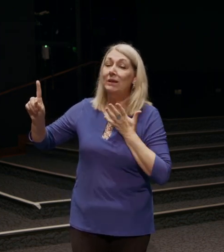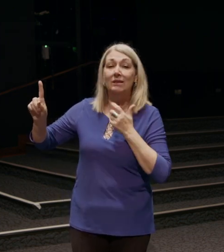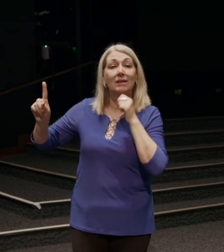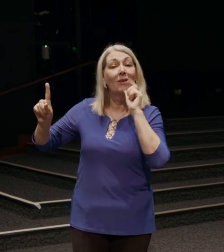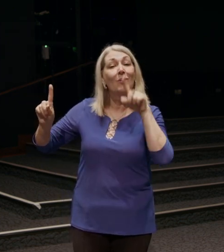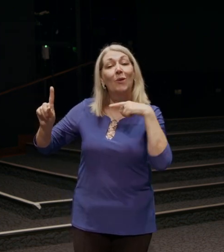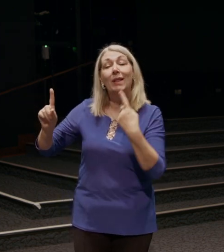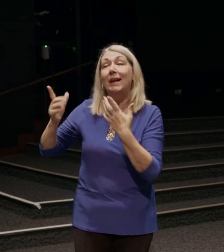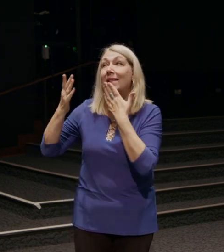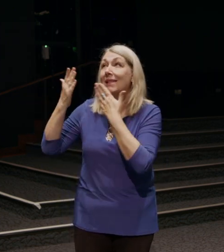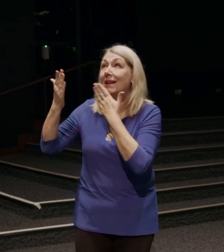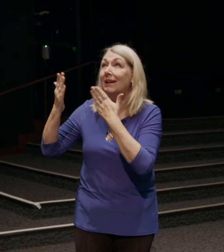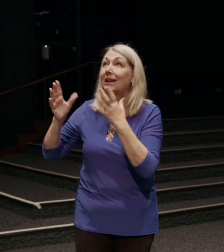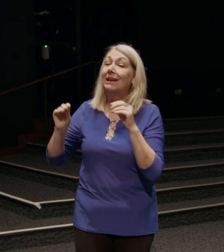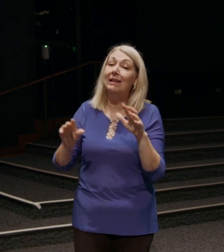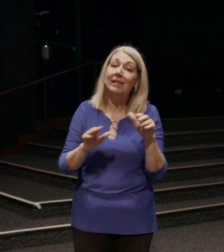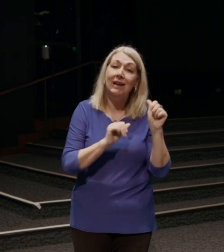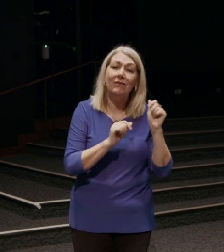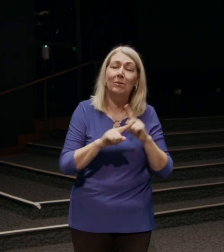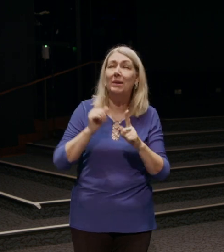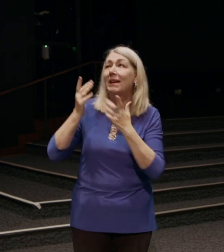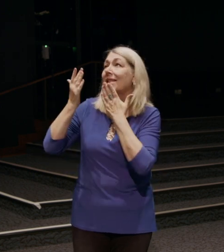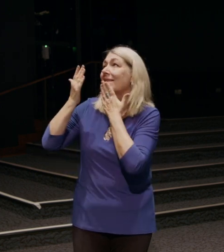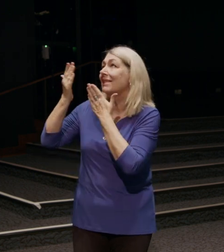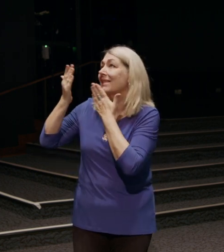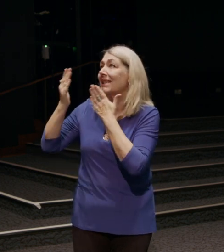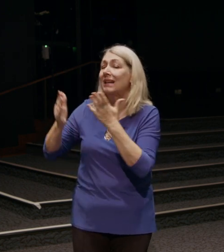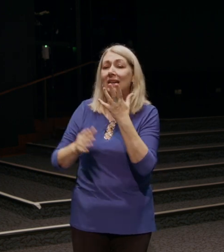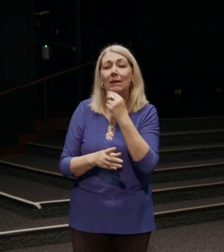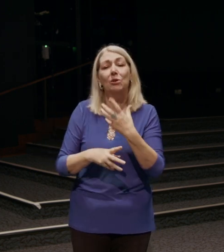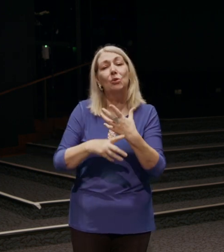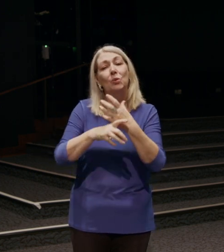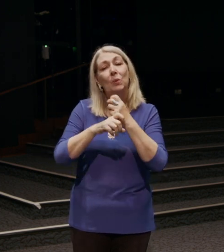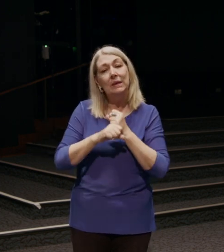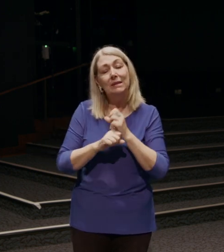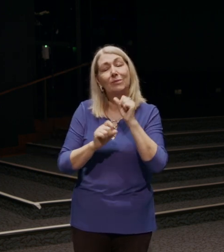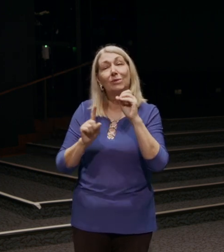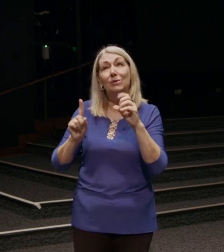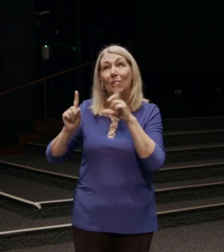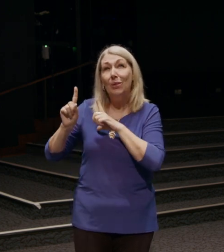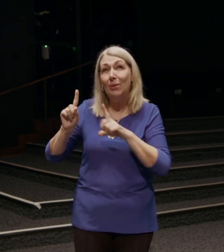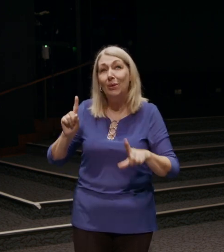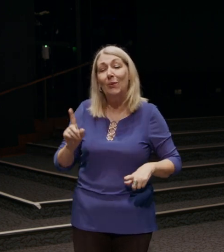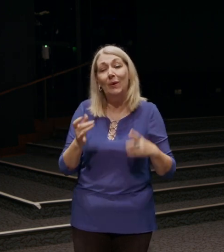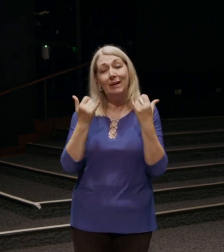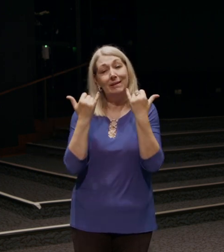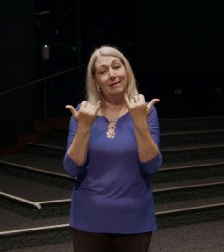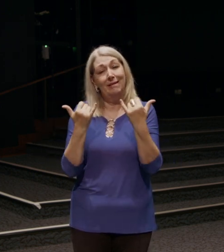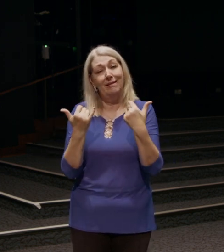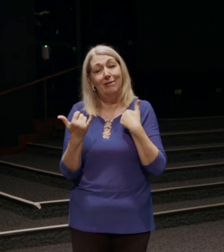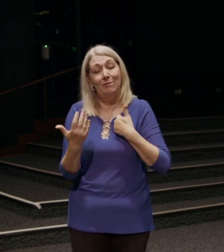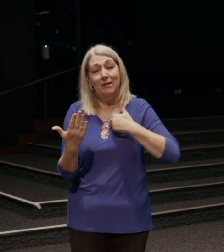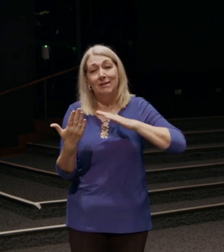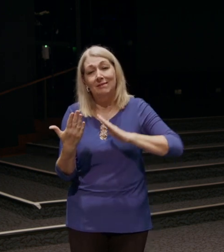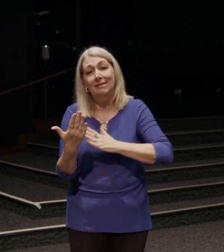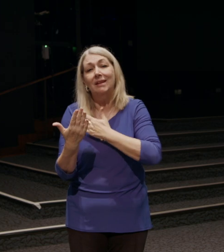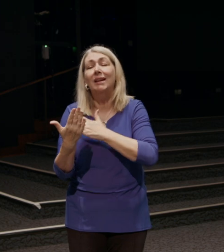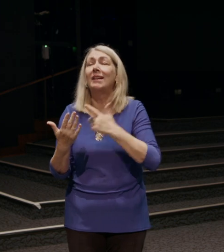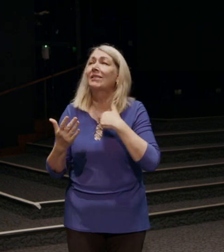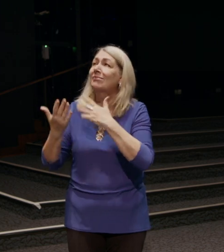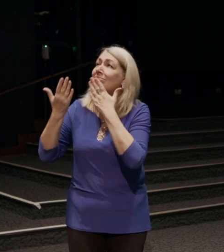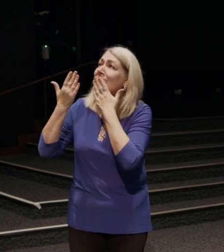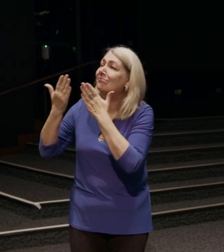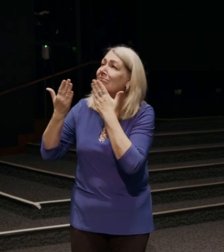thanking him and leaving, but thanking him and receiving it. So Lord, today as we sing this song, God, I thank you that